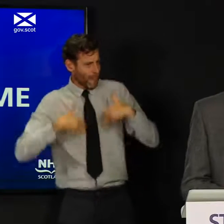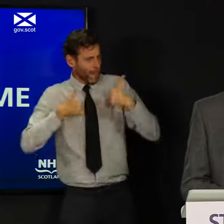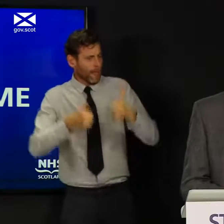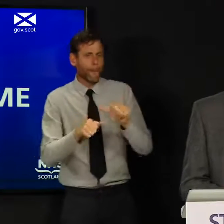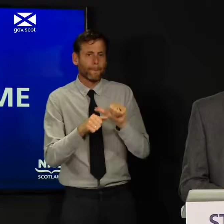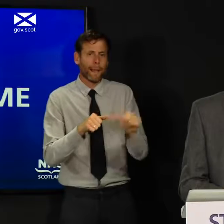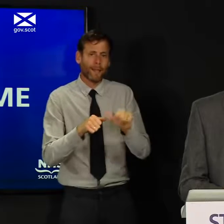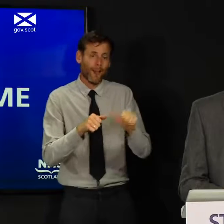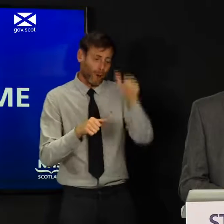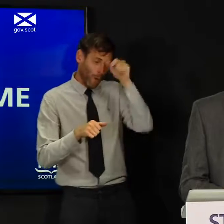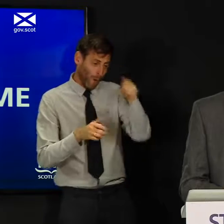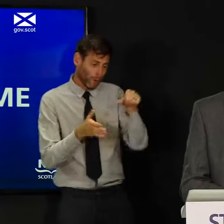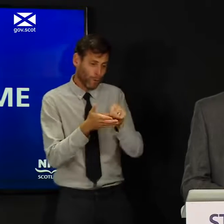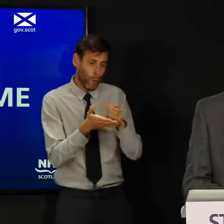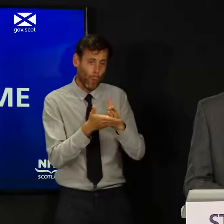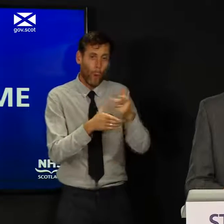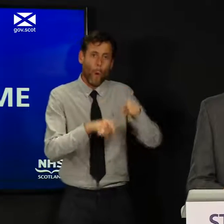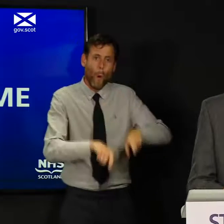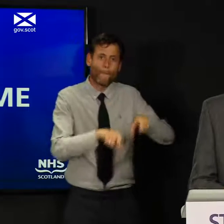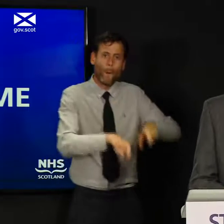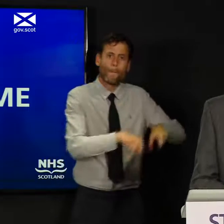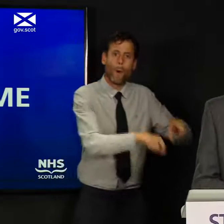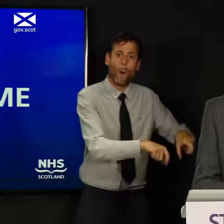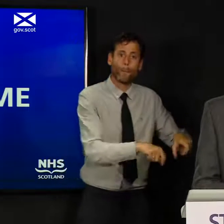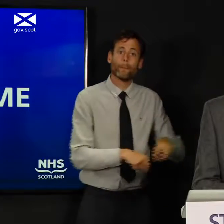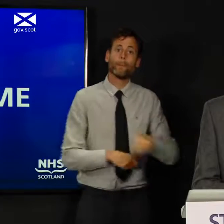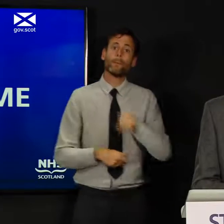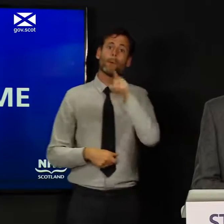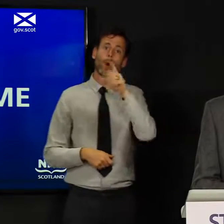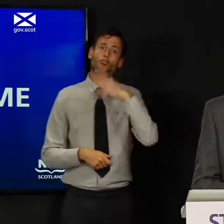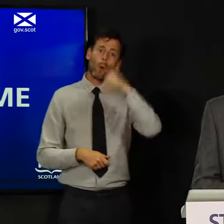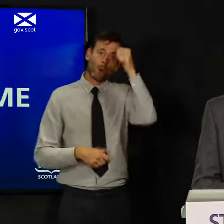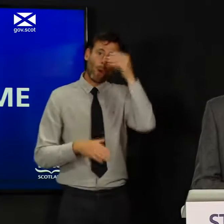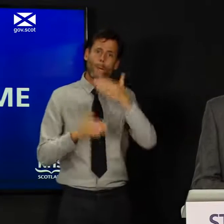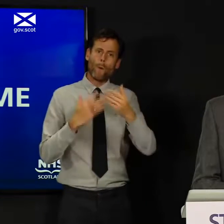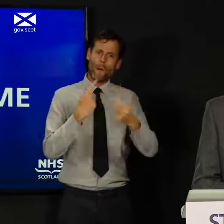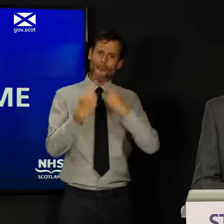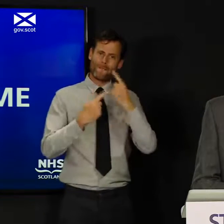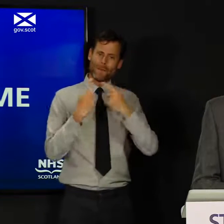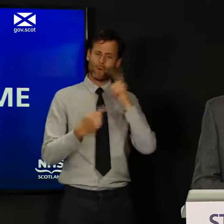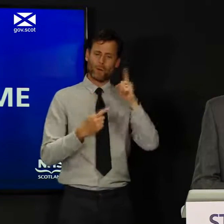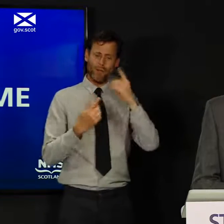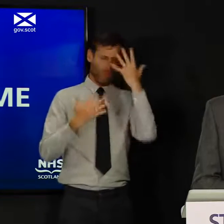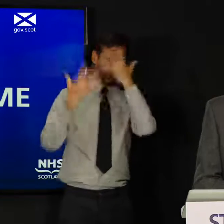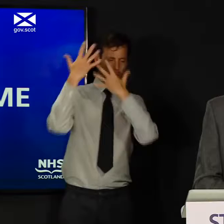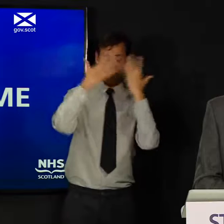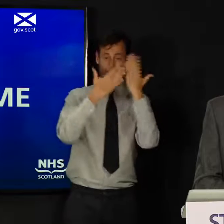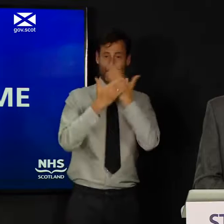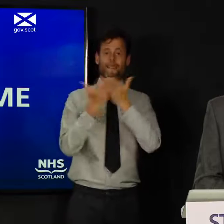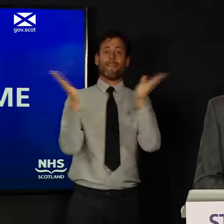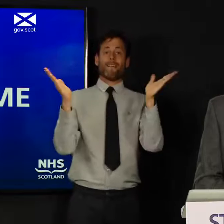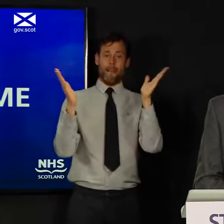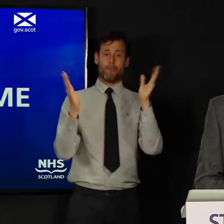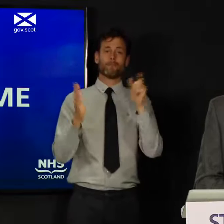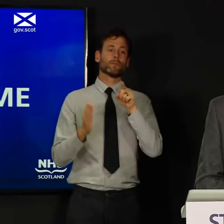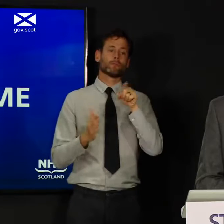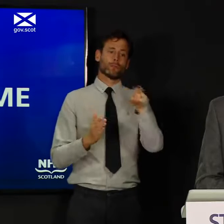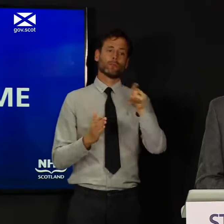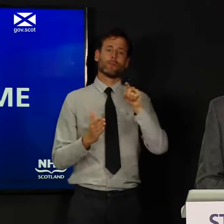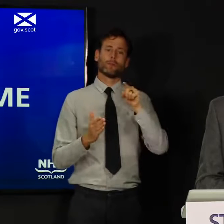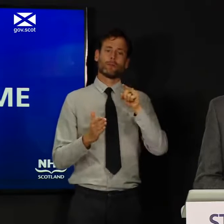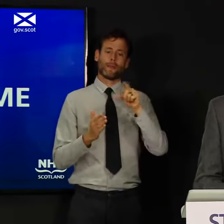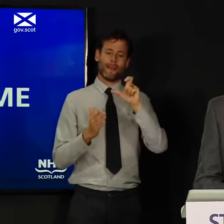continuing to stay at home. You can find out more by visiting the campaign website at clearyourhead.scot. So next